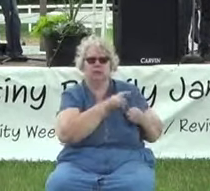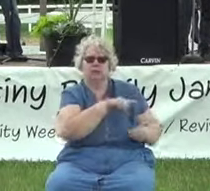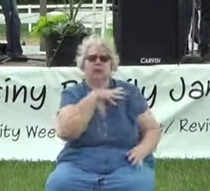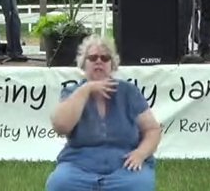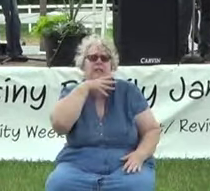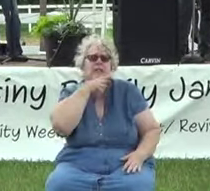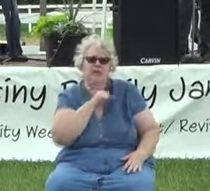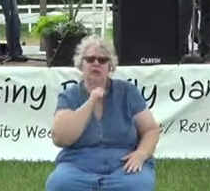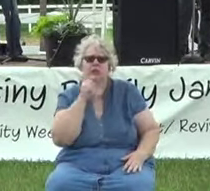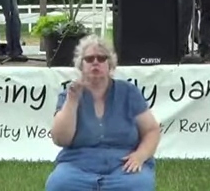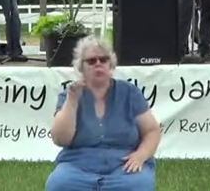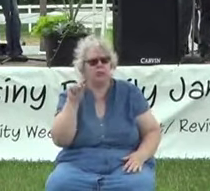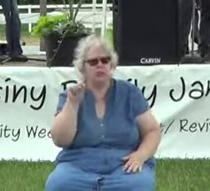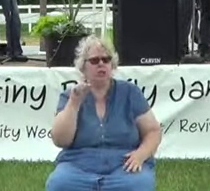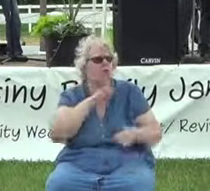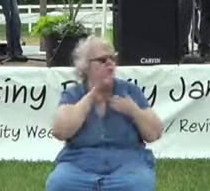Islam.